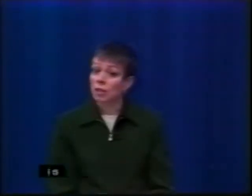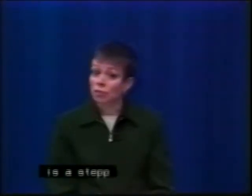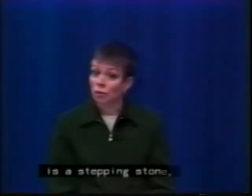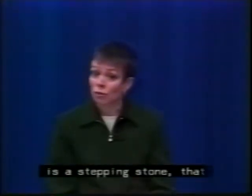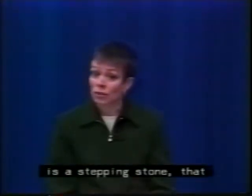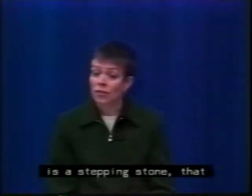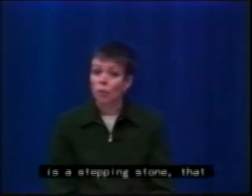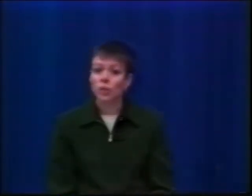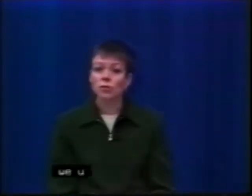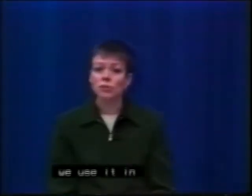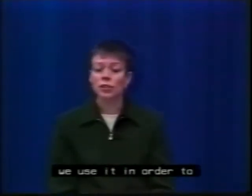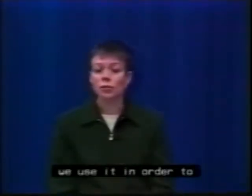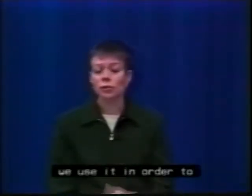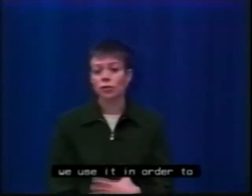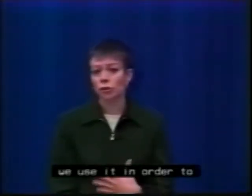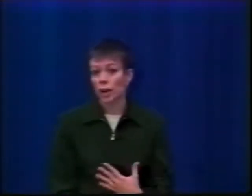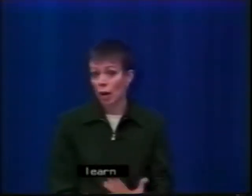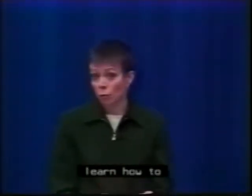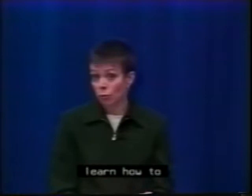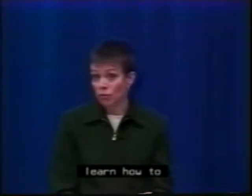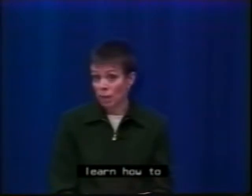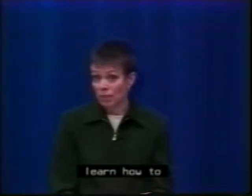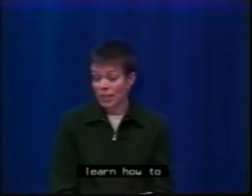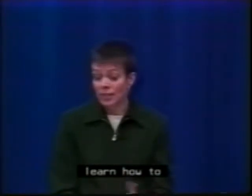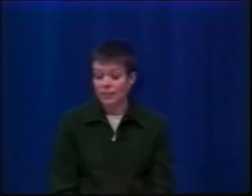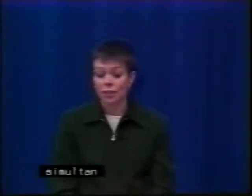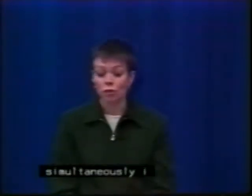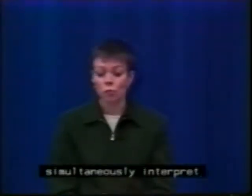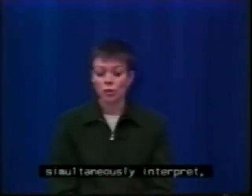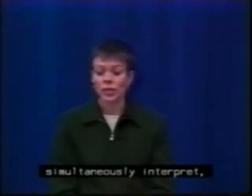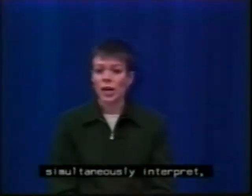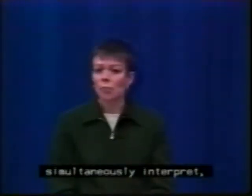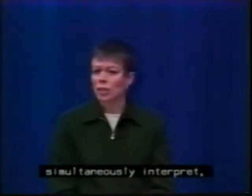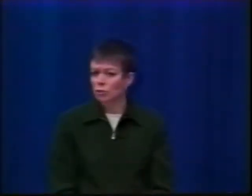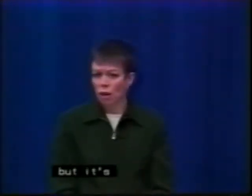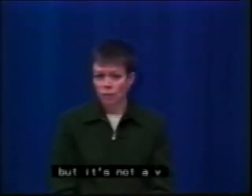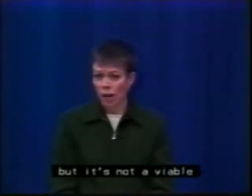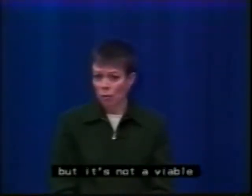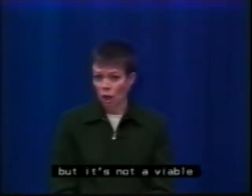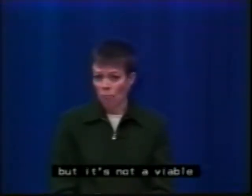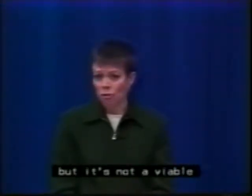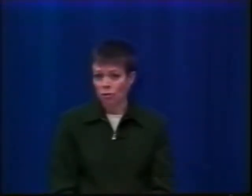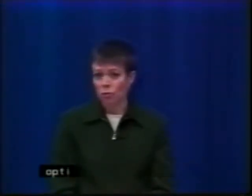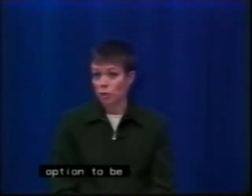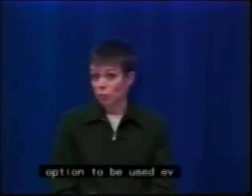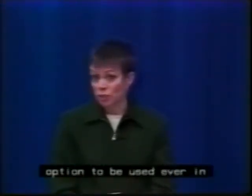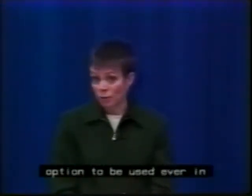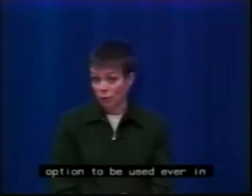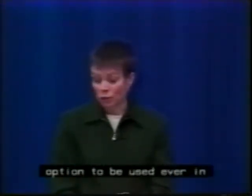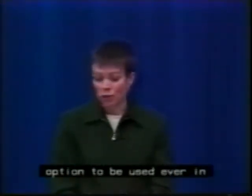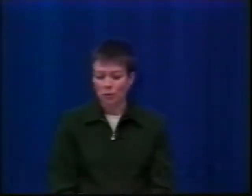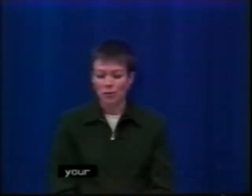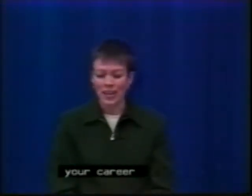stepping stone, that we use it in order to learn how to simultaneously interpret, but it's not a viable option to be used ever in your career